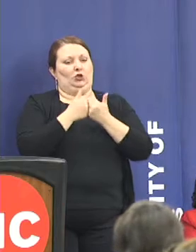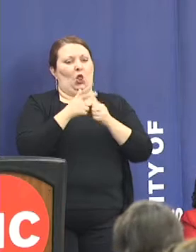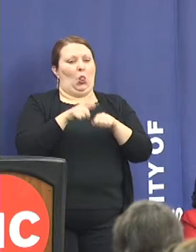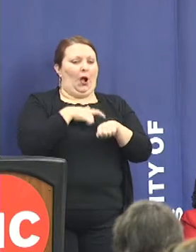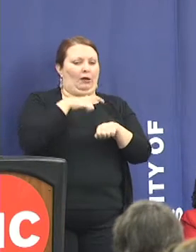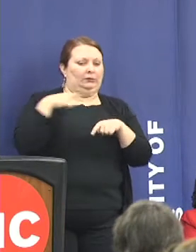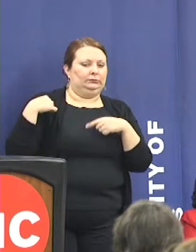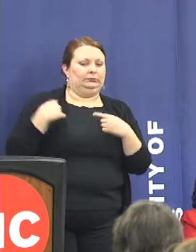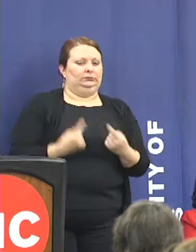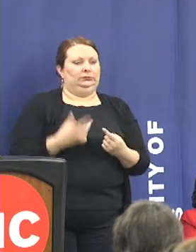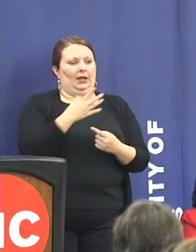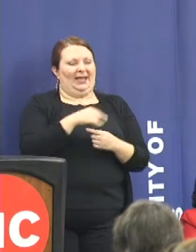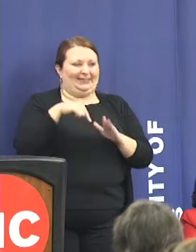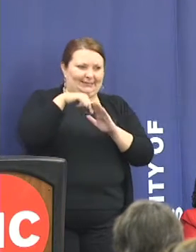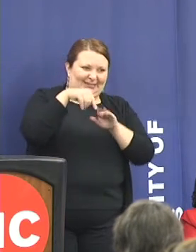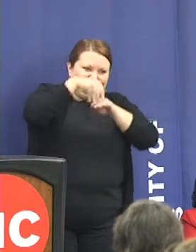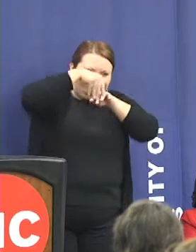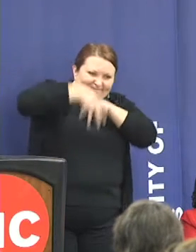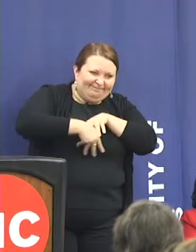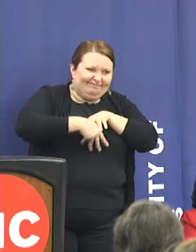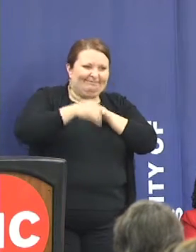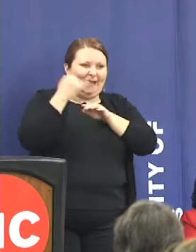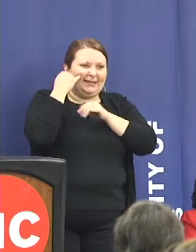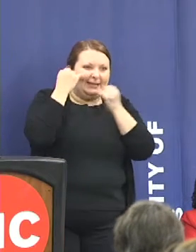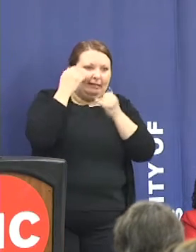and deeply pervasive ideological or